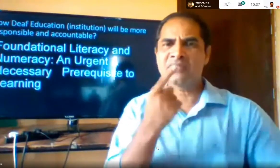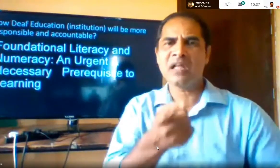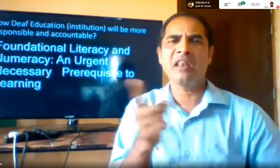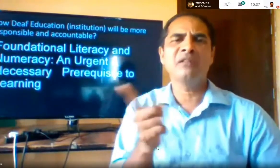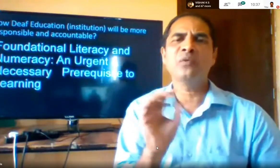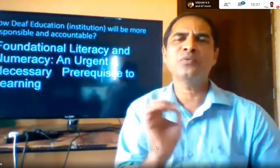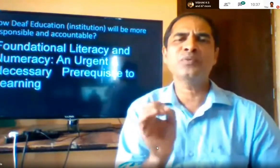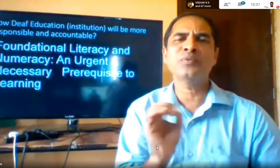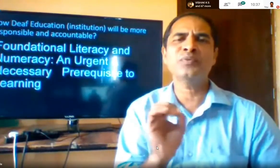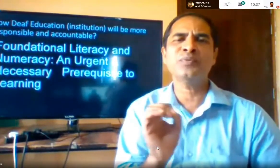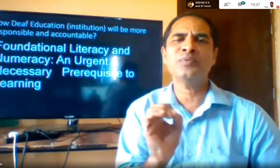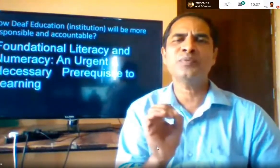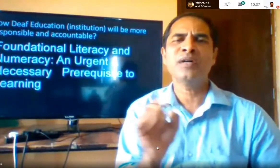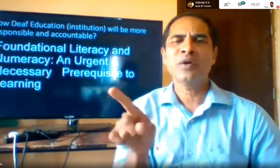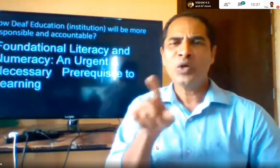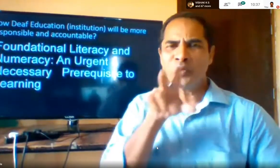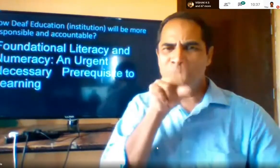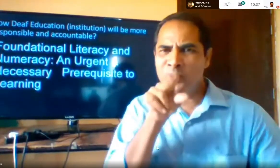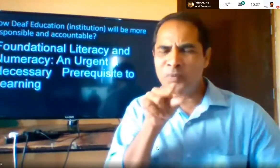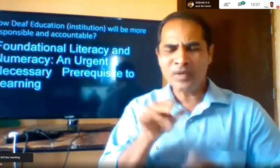So the numeracy and the literacy skills.